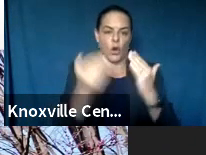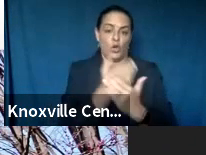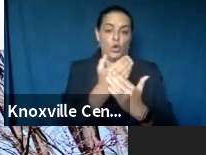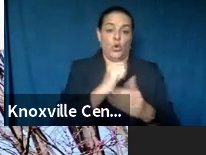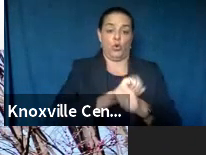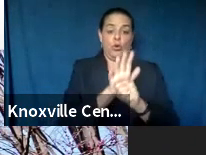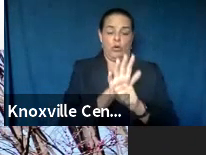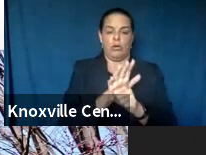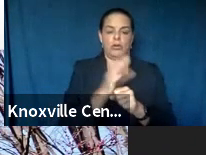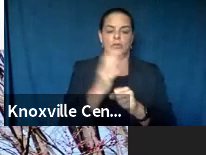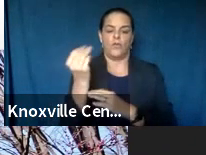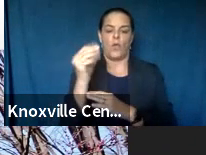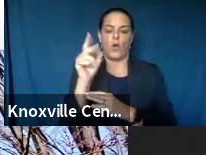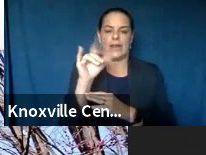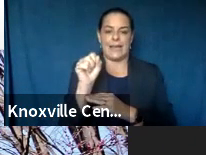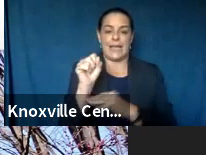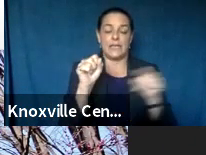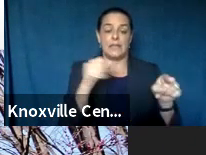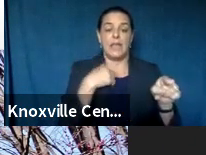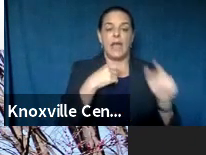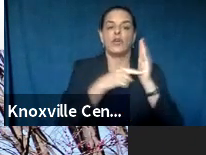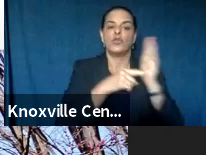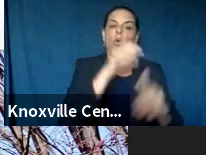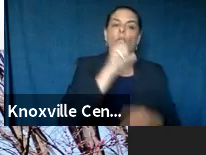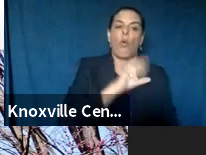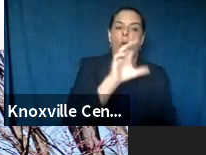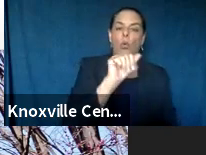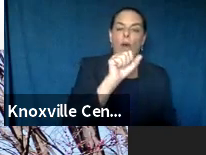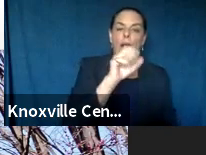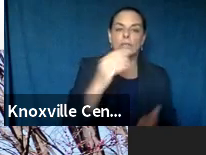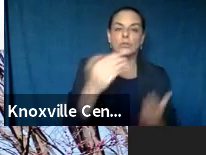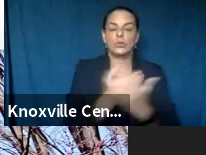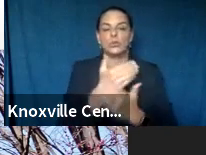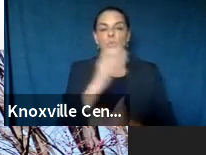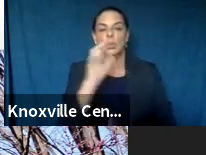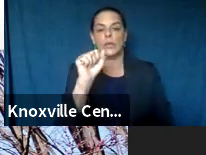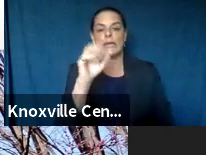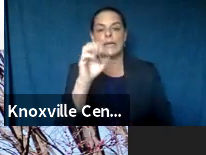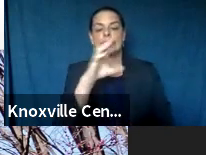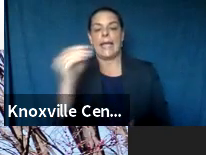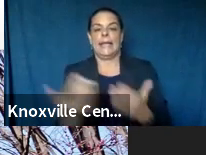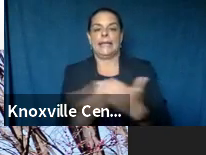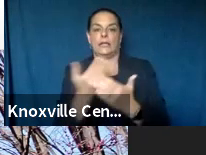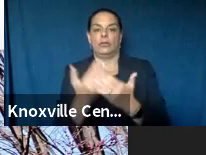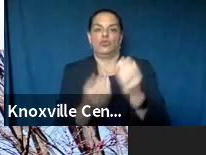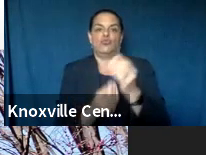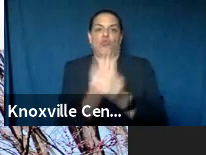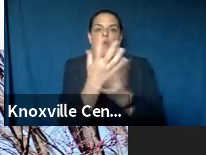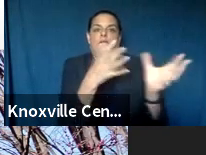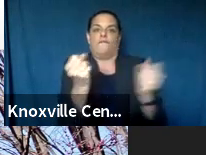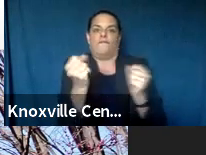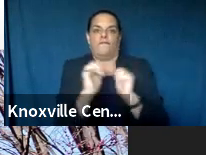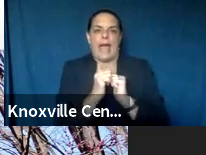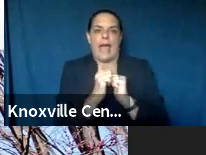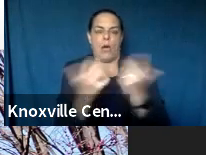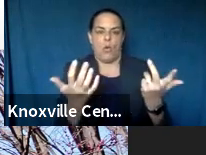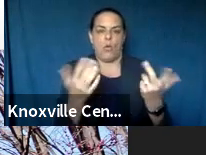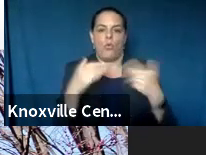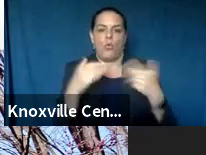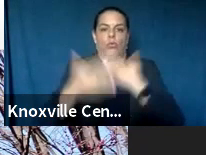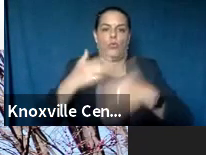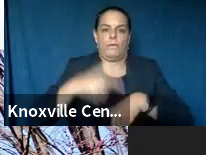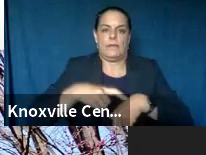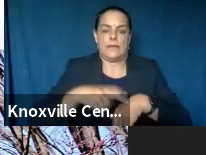this benchmark, we have a bar graph that shows previous cases, new cases, and the growth rate over time. We saw